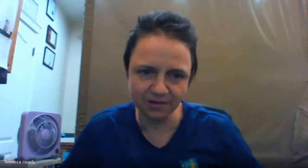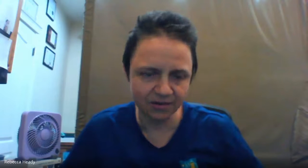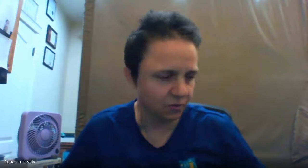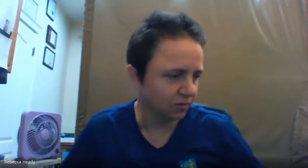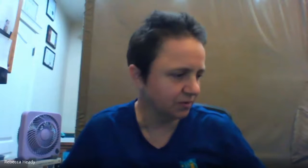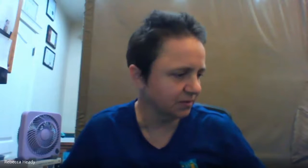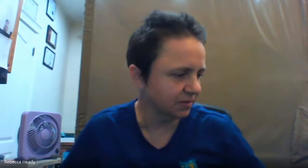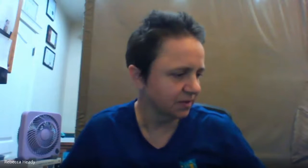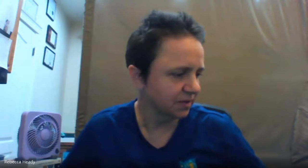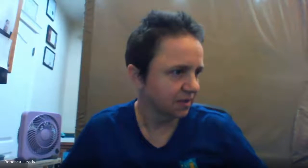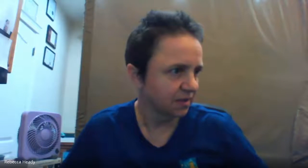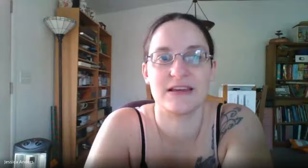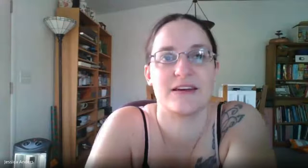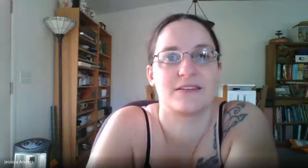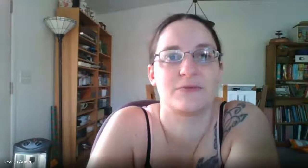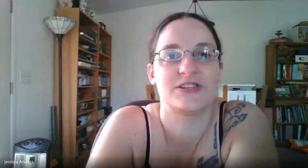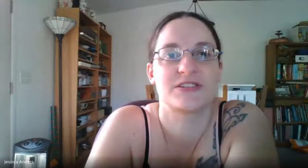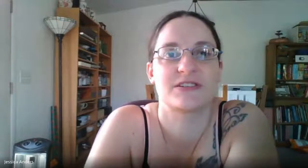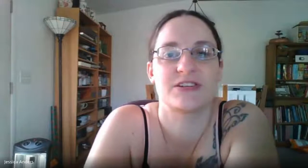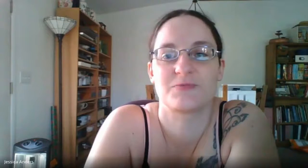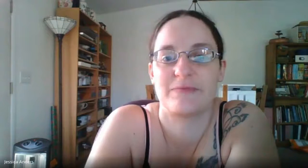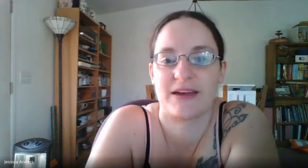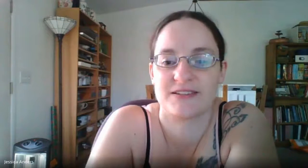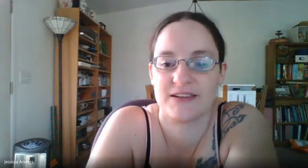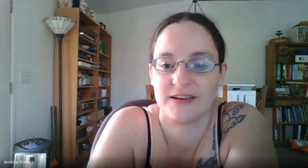that are in school? Yeah, they just went back today.